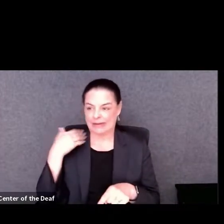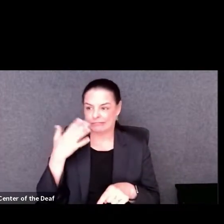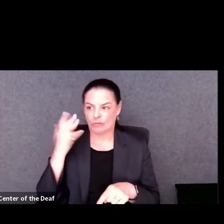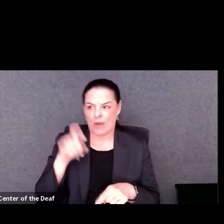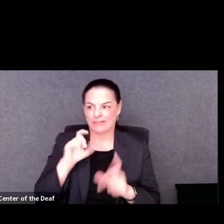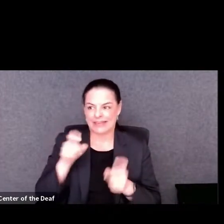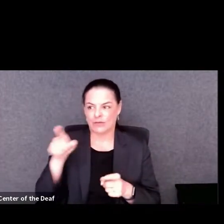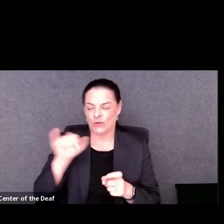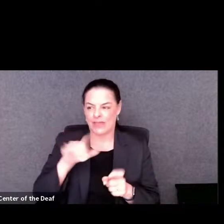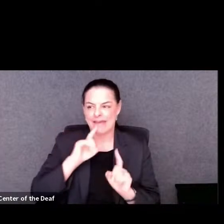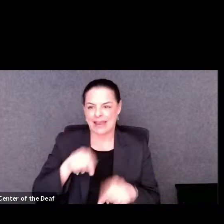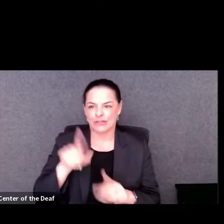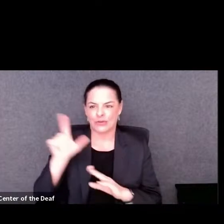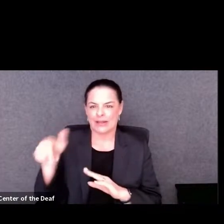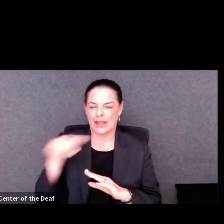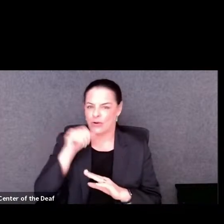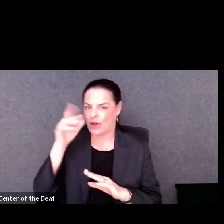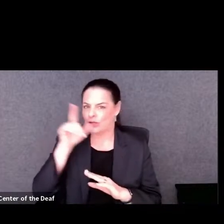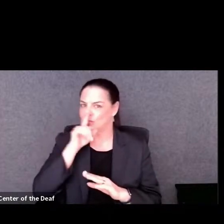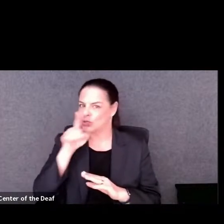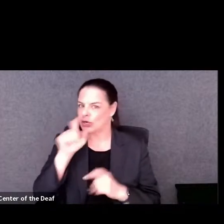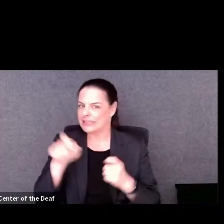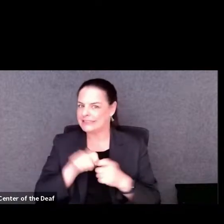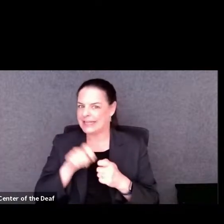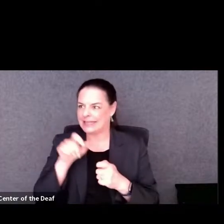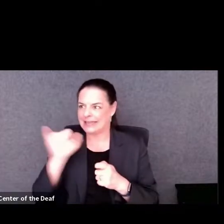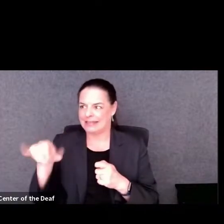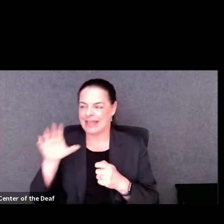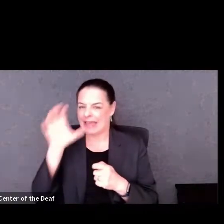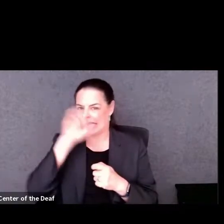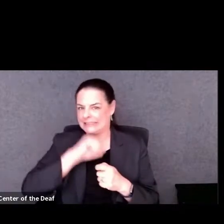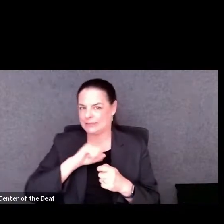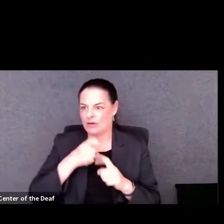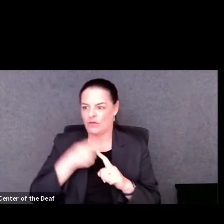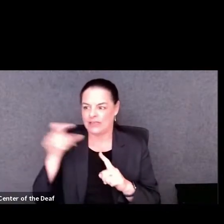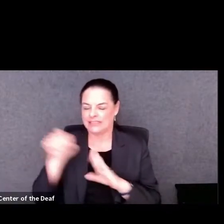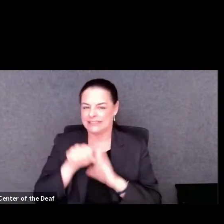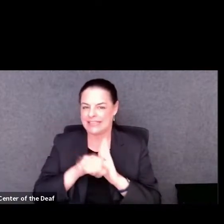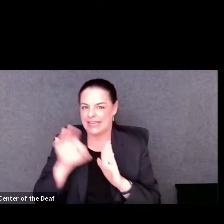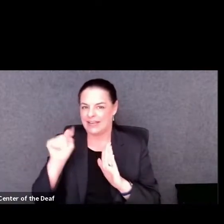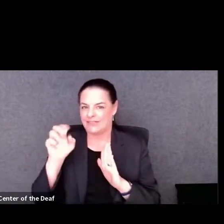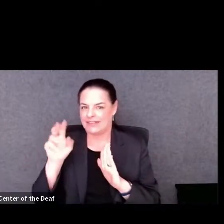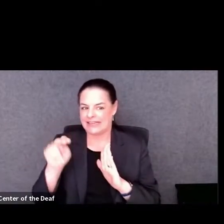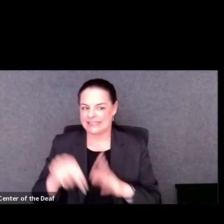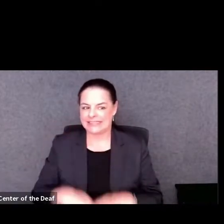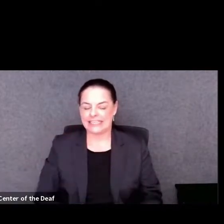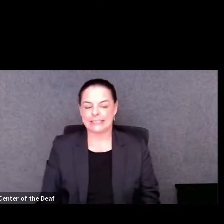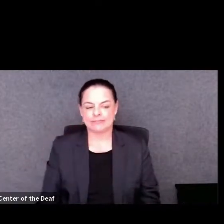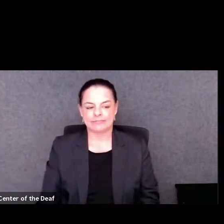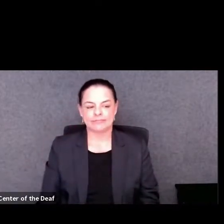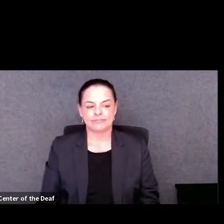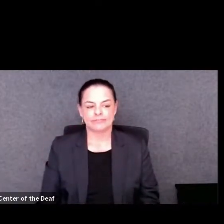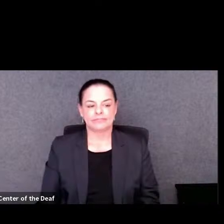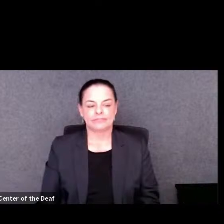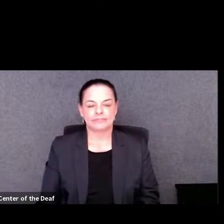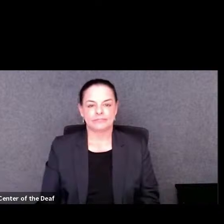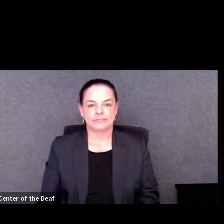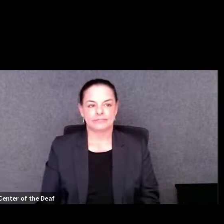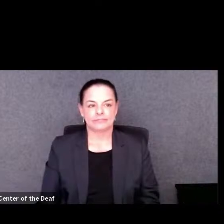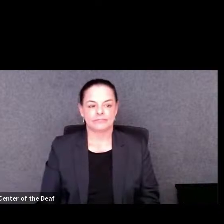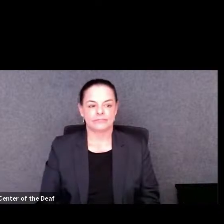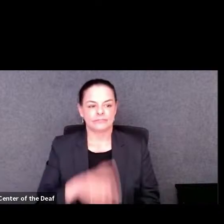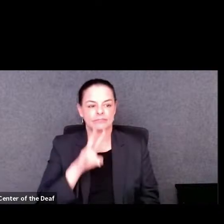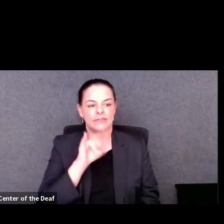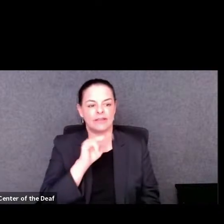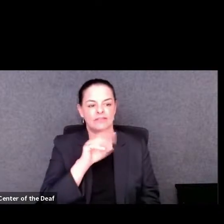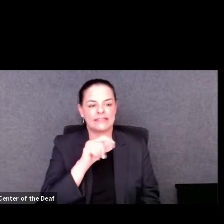back to you with what that estimate is for the state of Tennessee and see if we can pull it out for Knox County. And Vincent